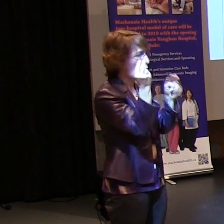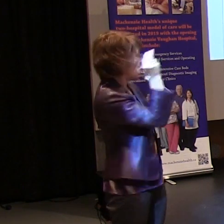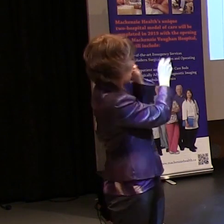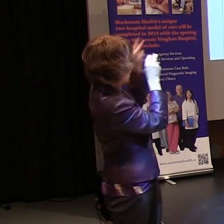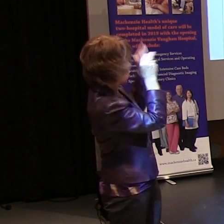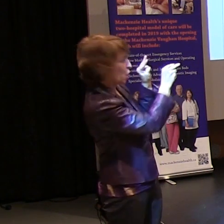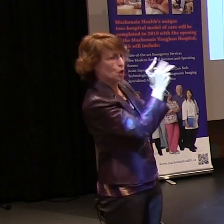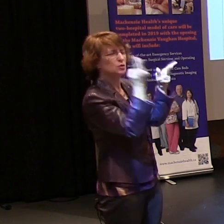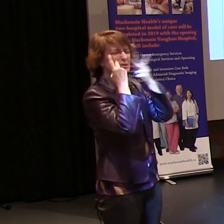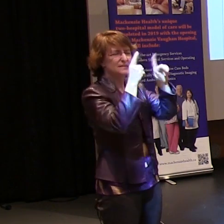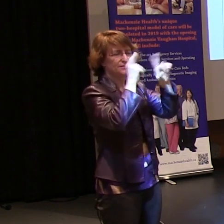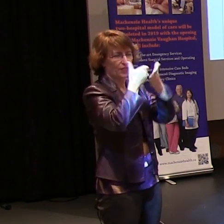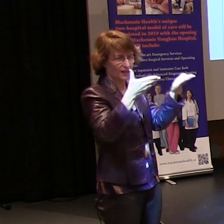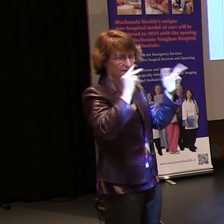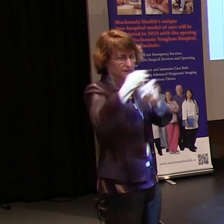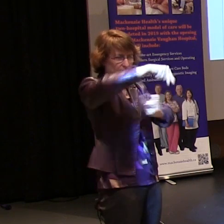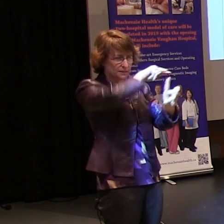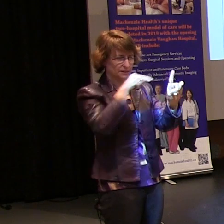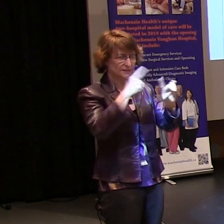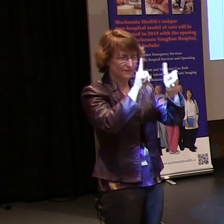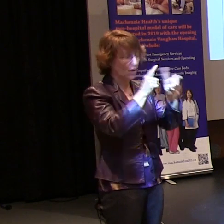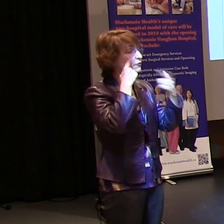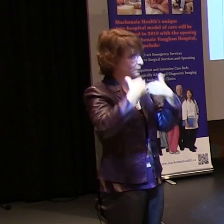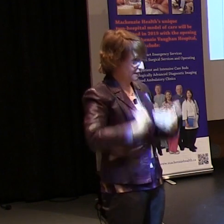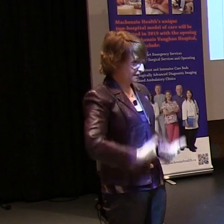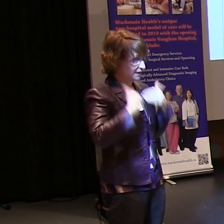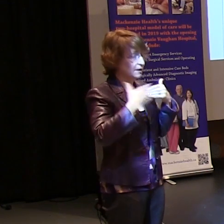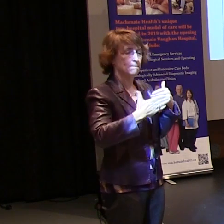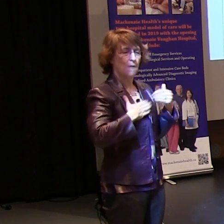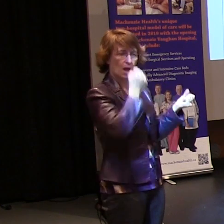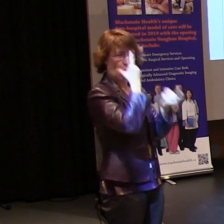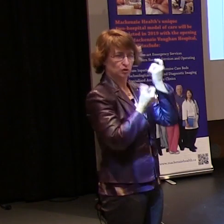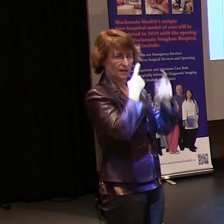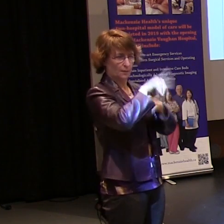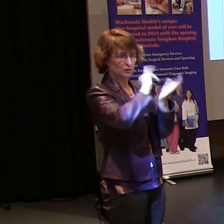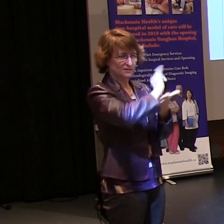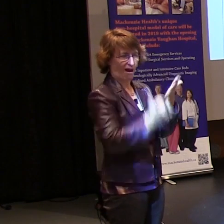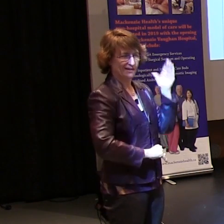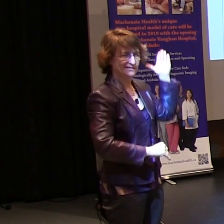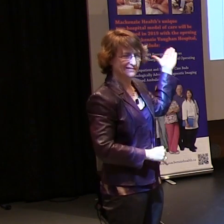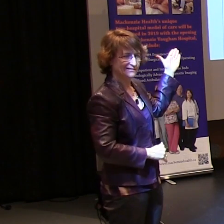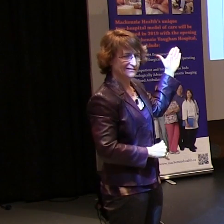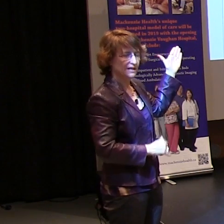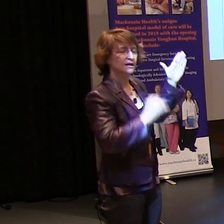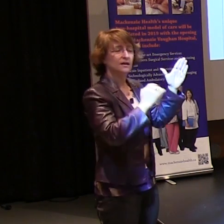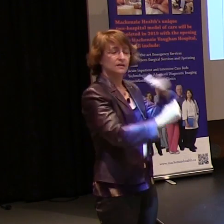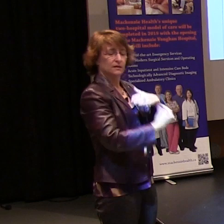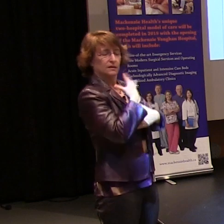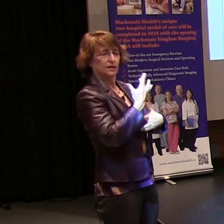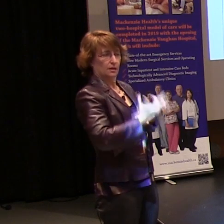art and feel different. For me, for us, that's how we understand the design. It's about